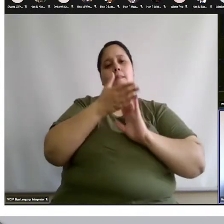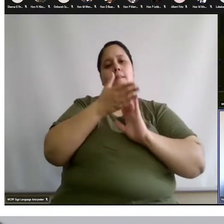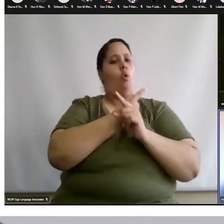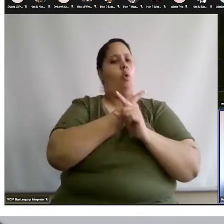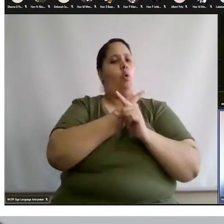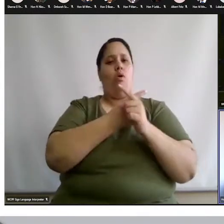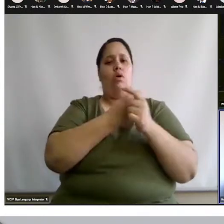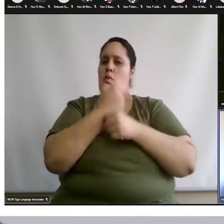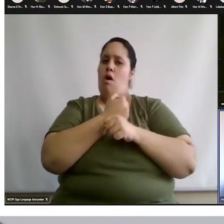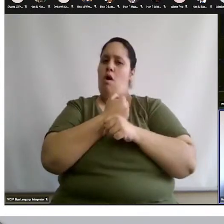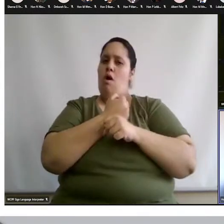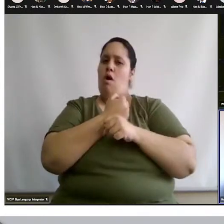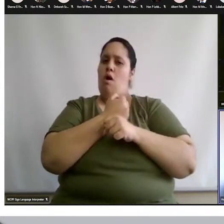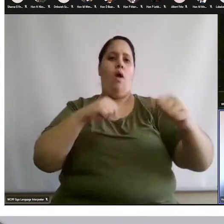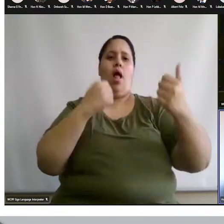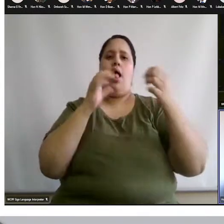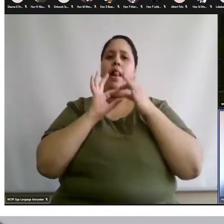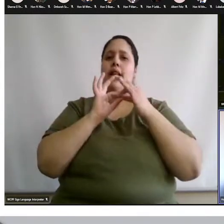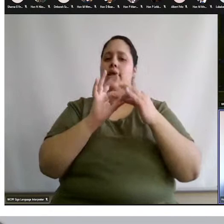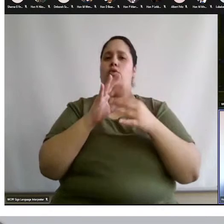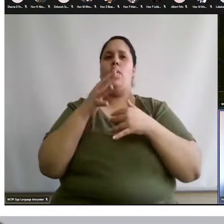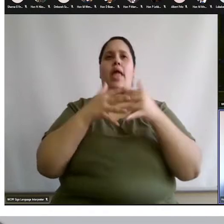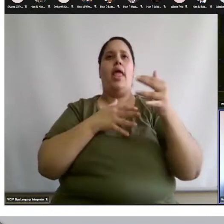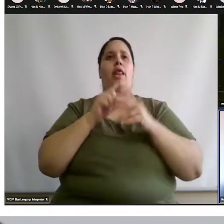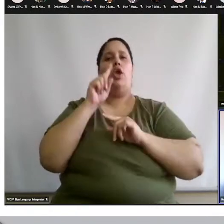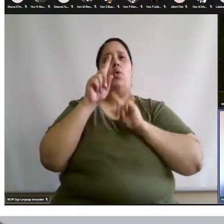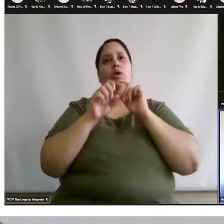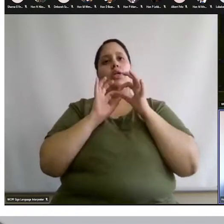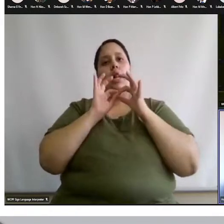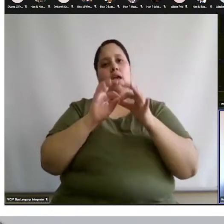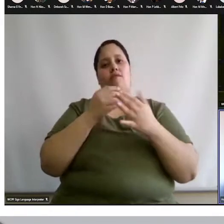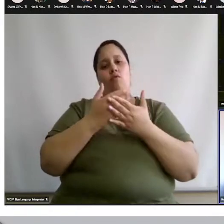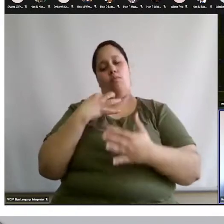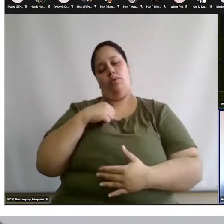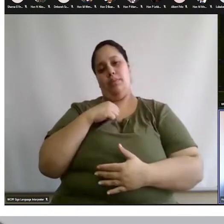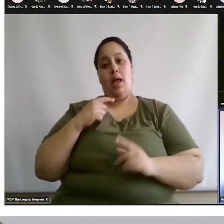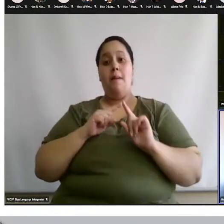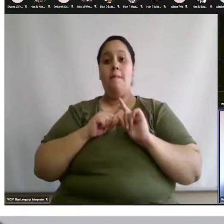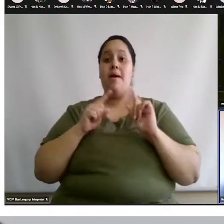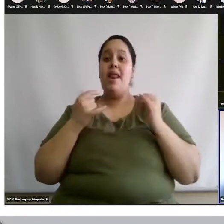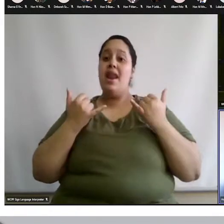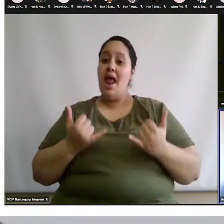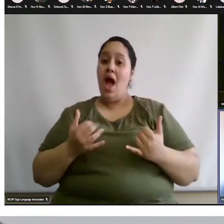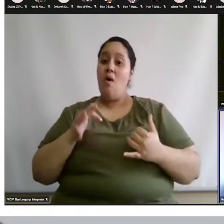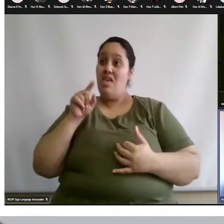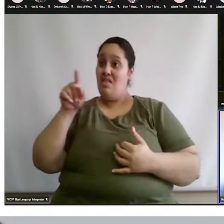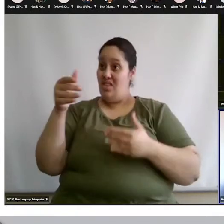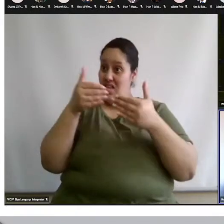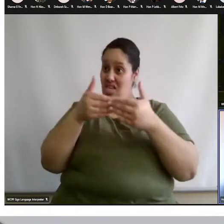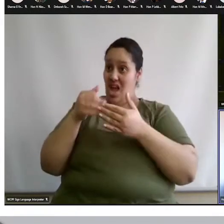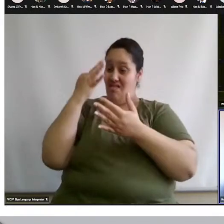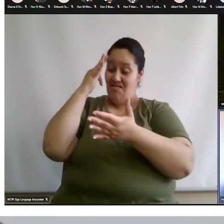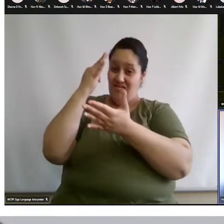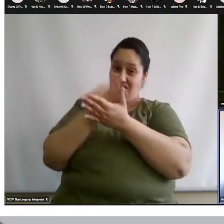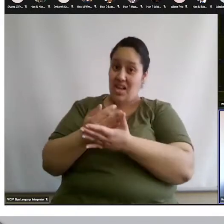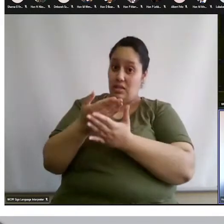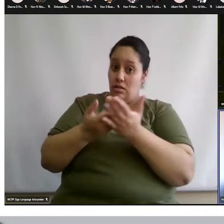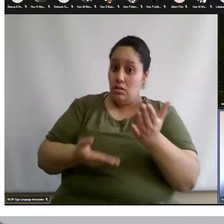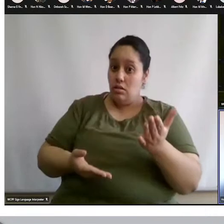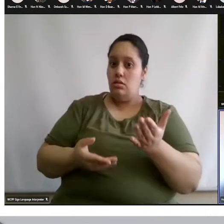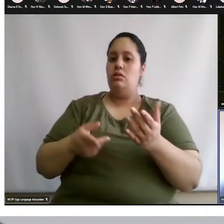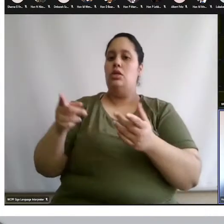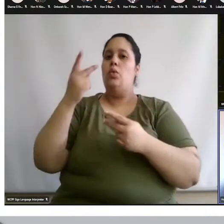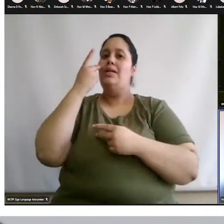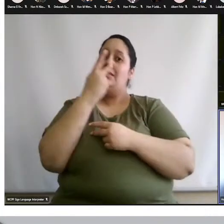with respect to questions concerning municipalities. If Member Dagmar cared about facts, he would see that